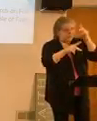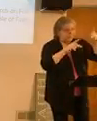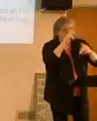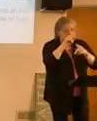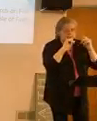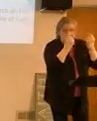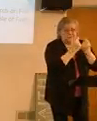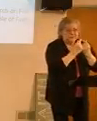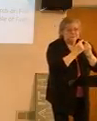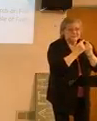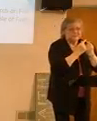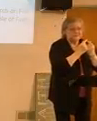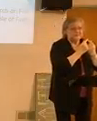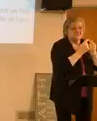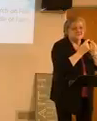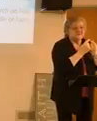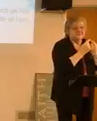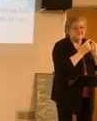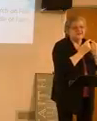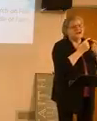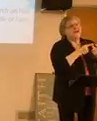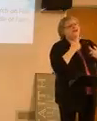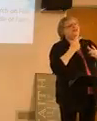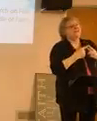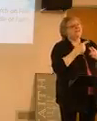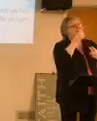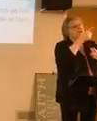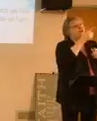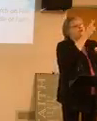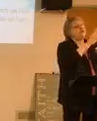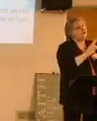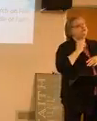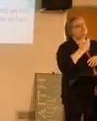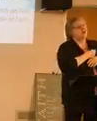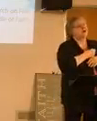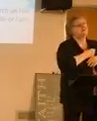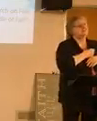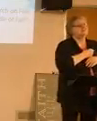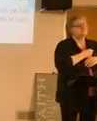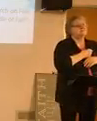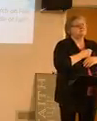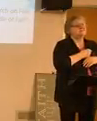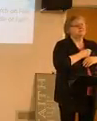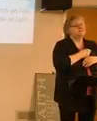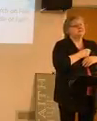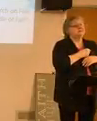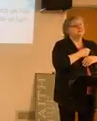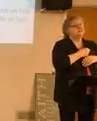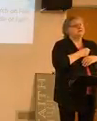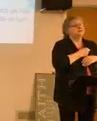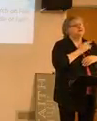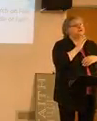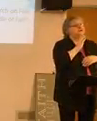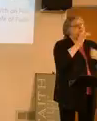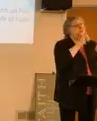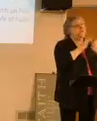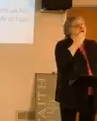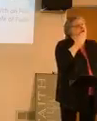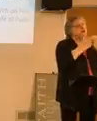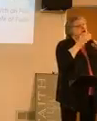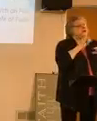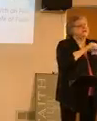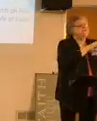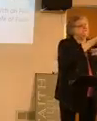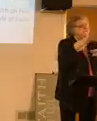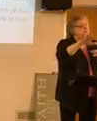groups. And then, Lord, that you might use us to be a good influence on our families and